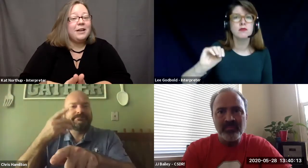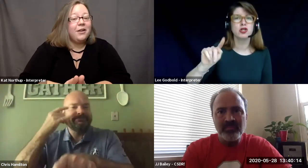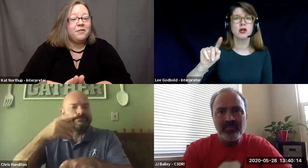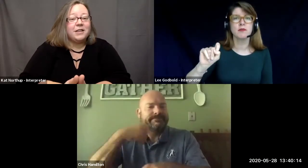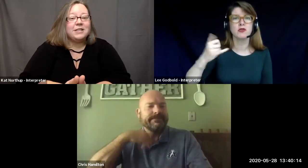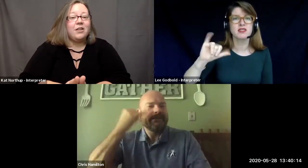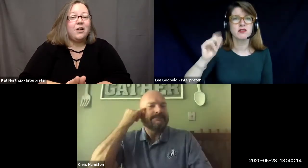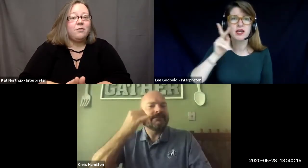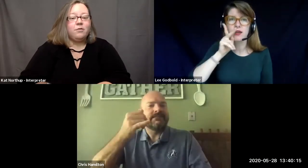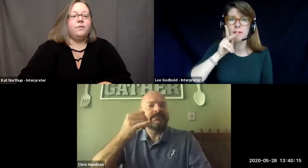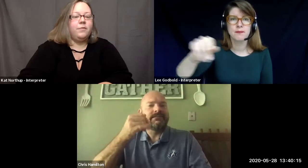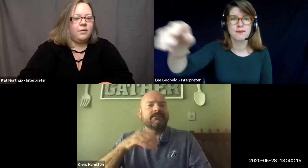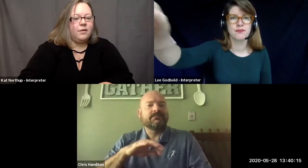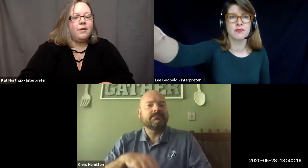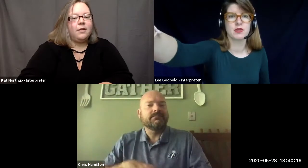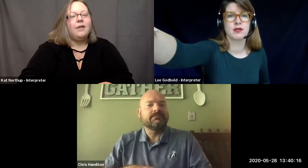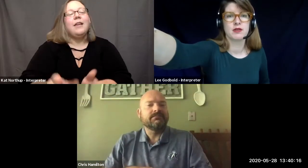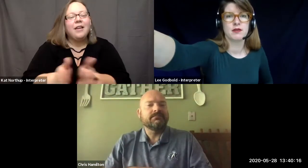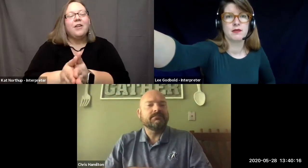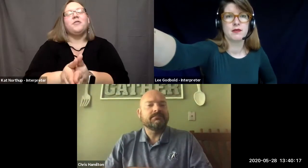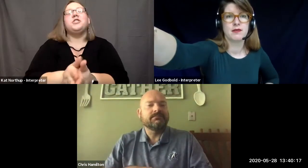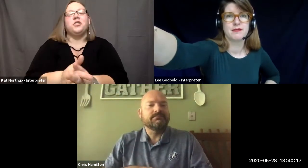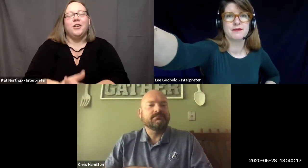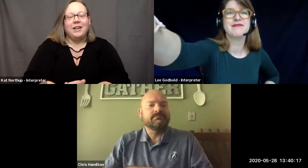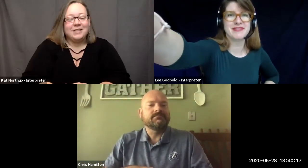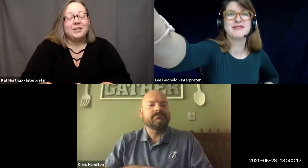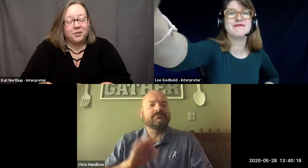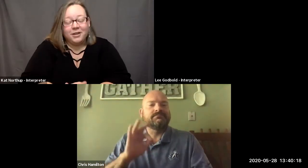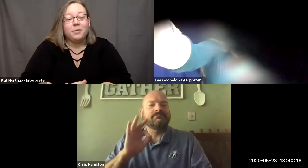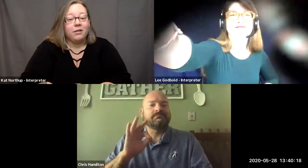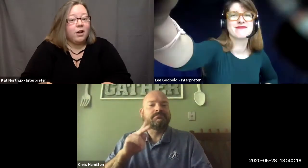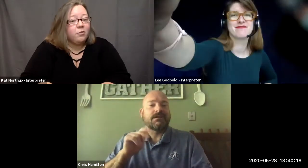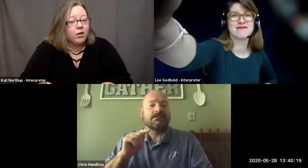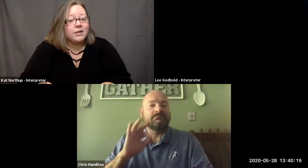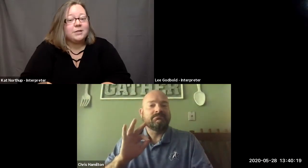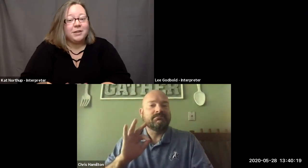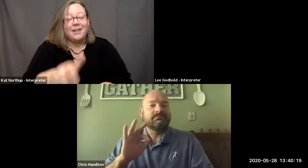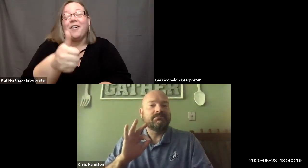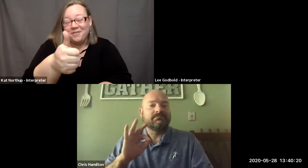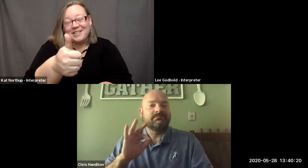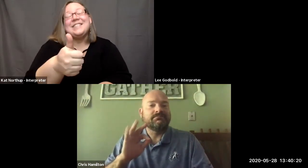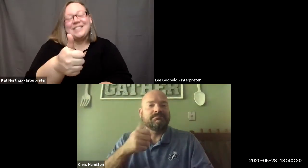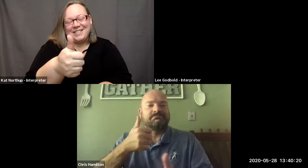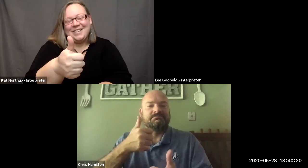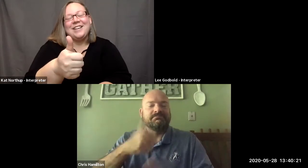You're on mute still, Katie. For sure. It's still going to be a lot of work to plan all of this